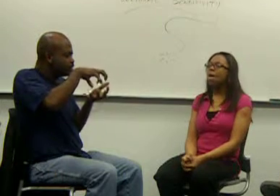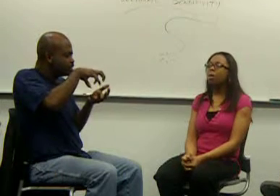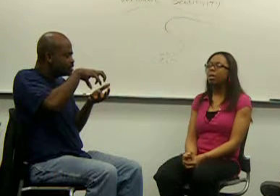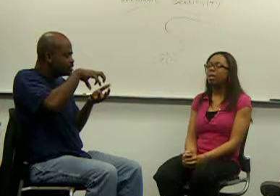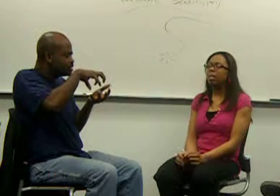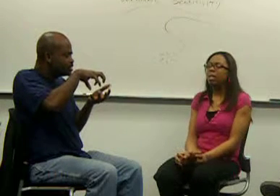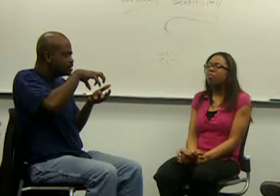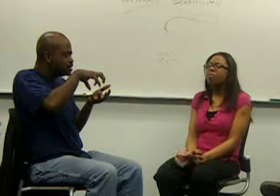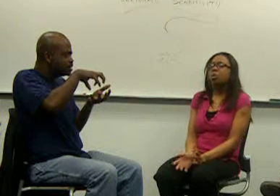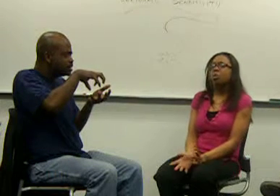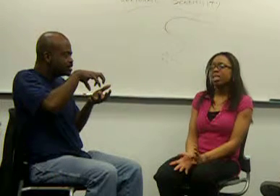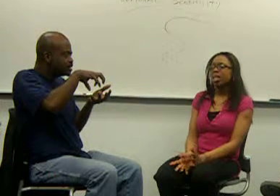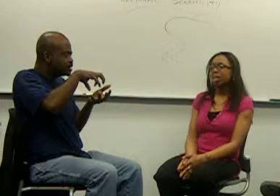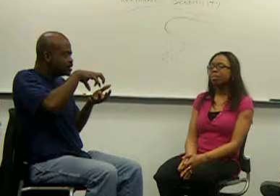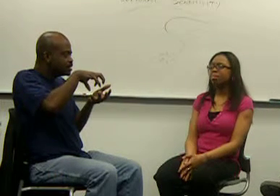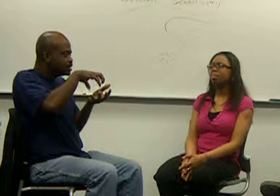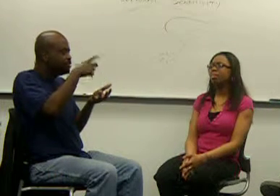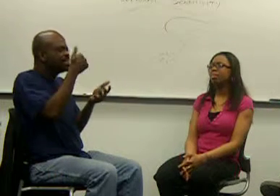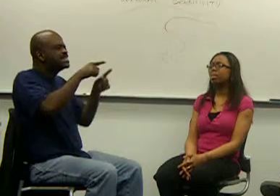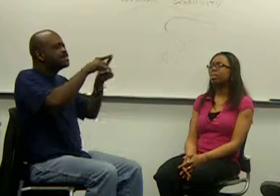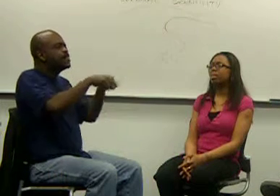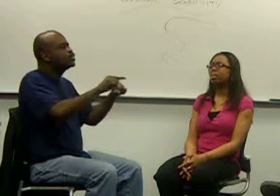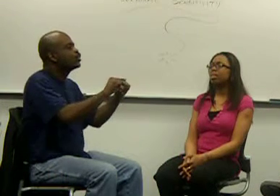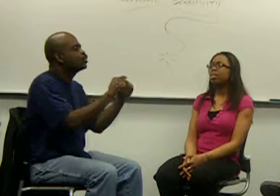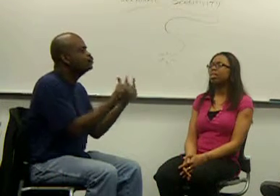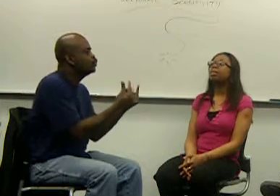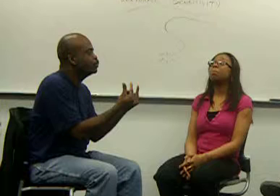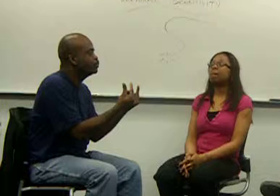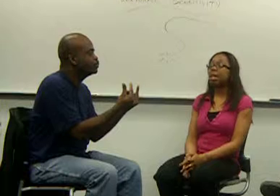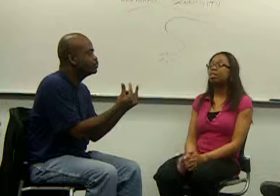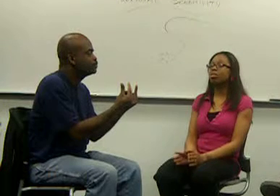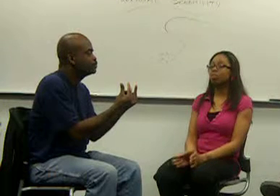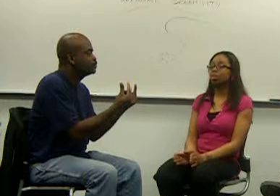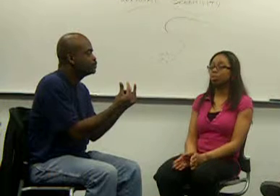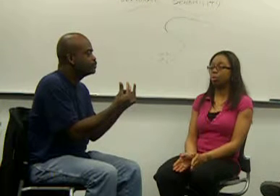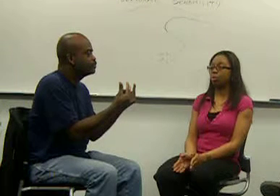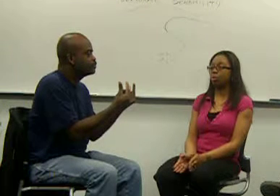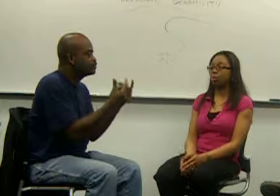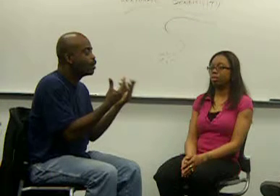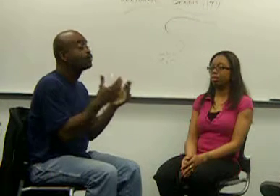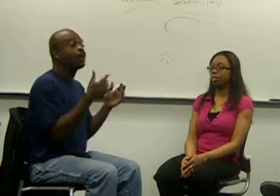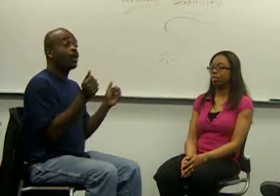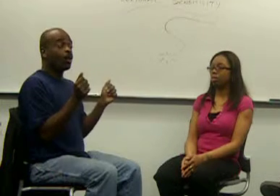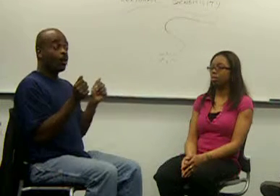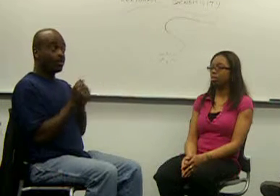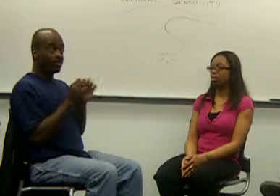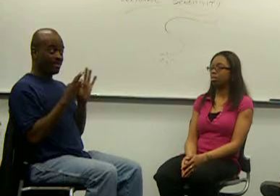In a way, it'll be a bit confusing because it depends on the group.